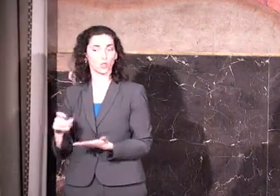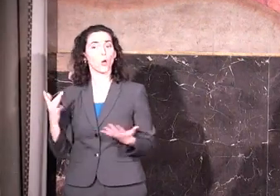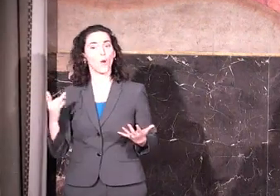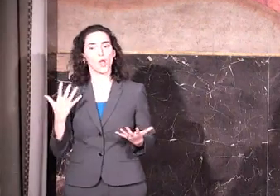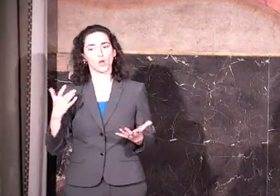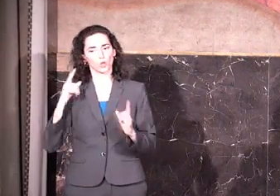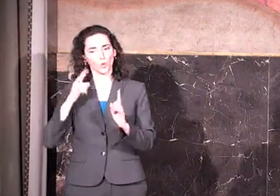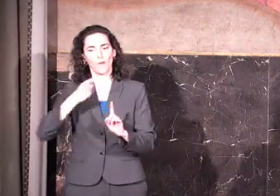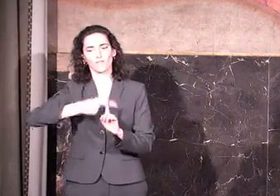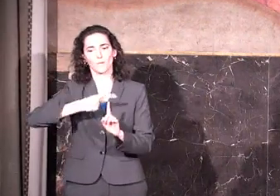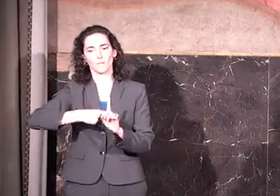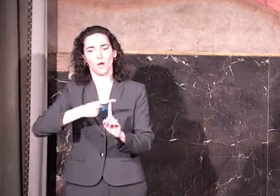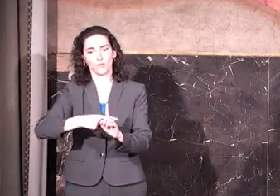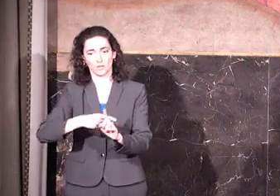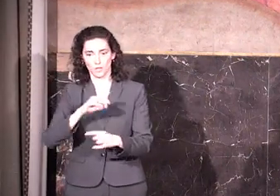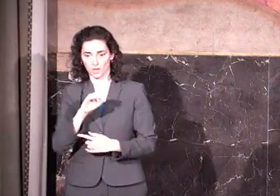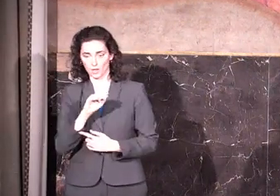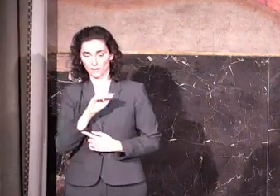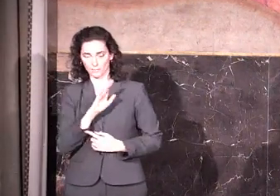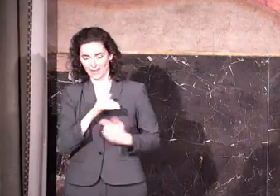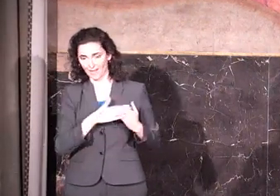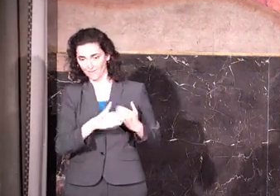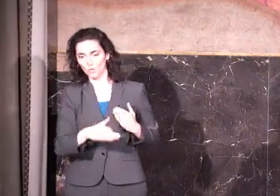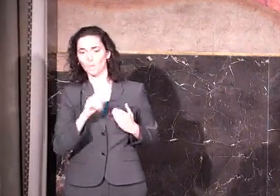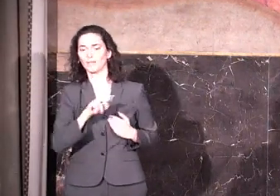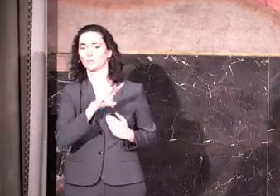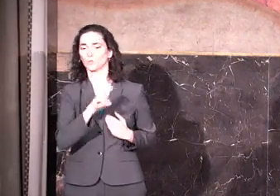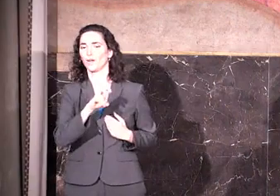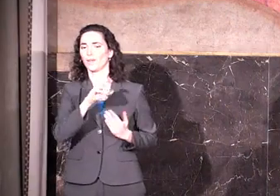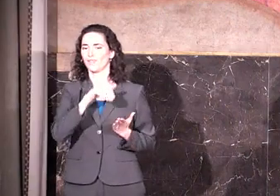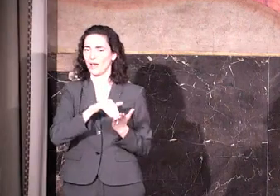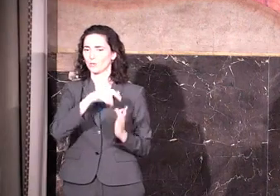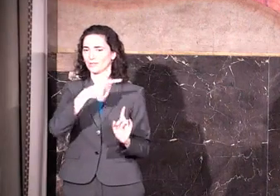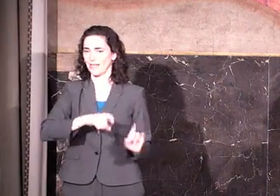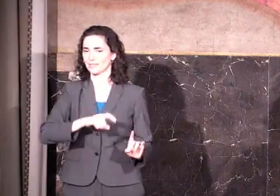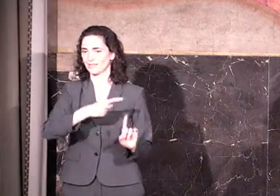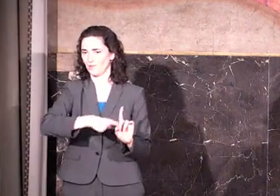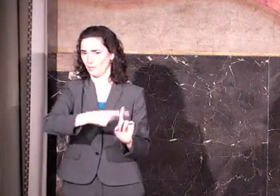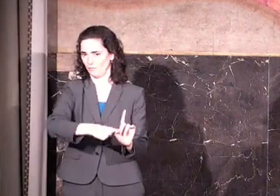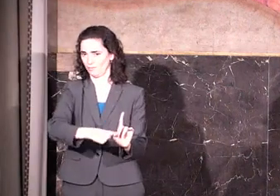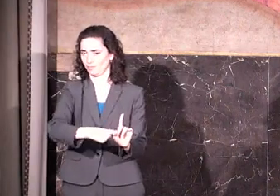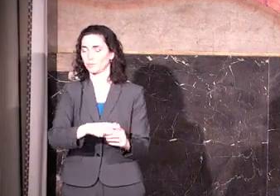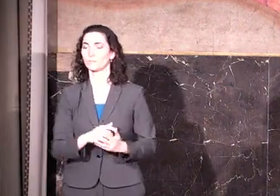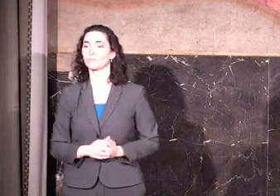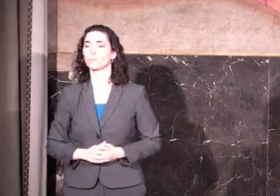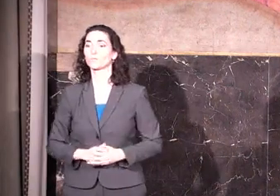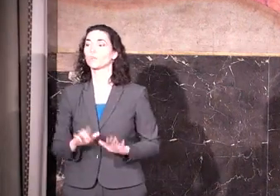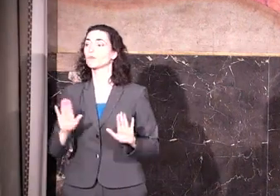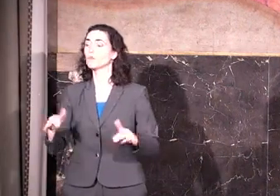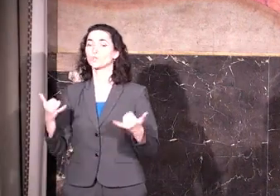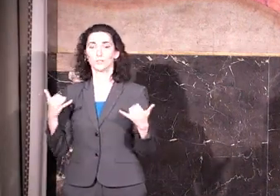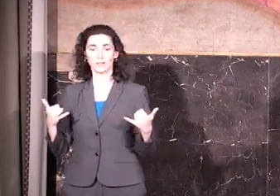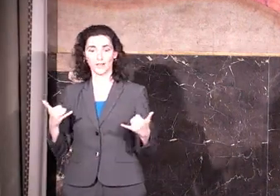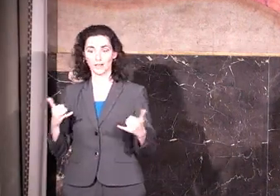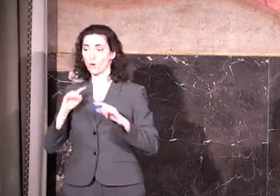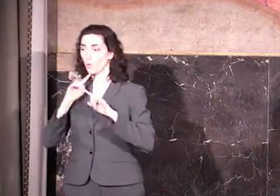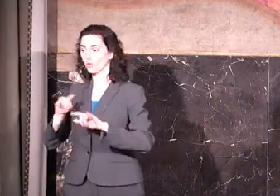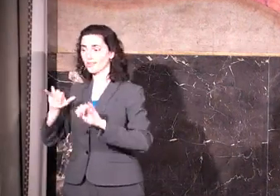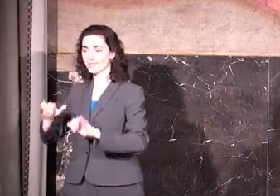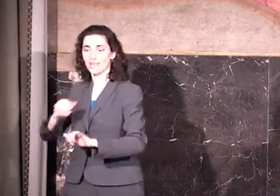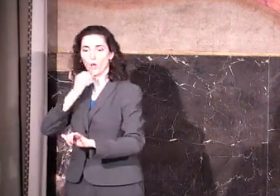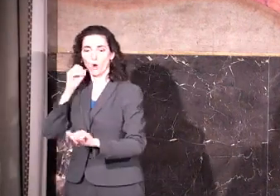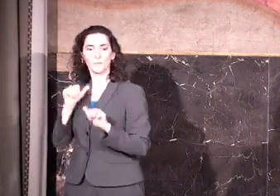per month in the month of May. So today, we remain under the stay-at-home order, and I want to ask